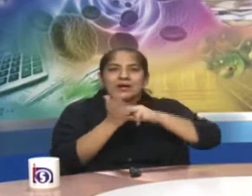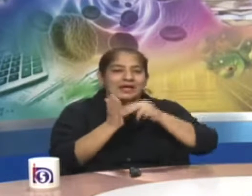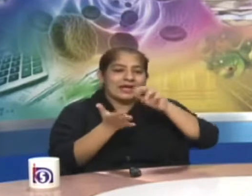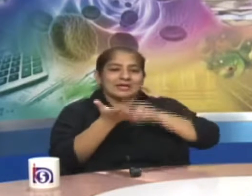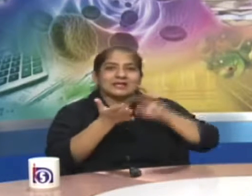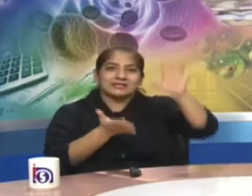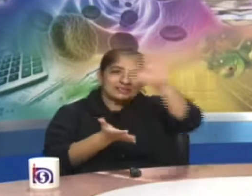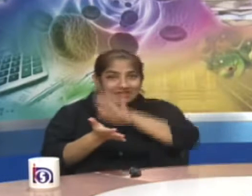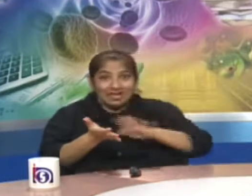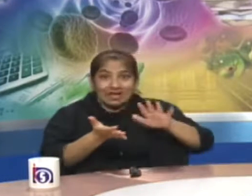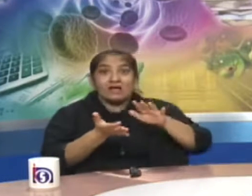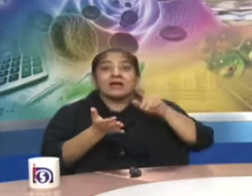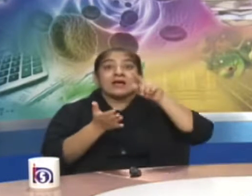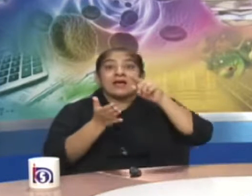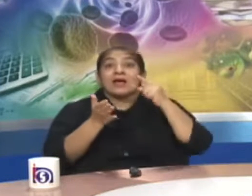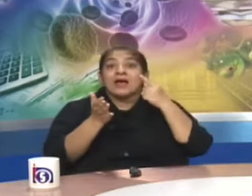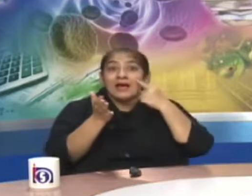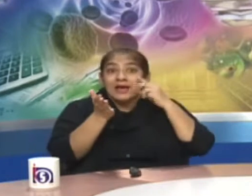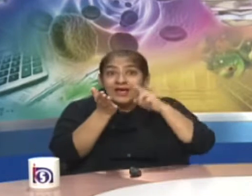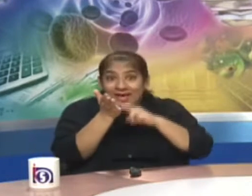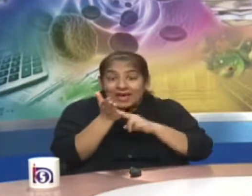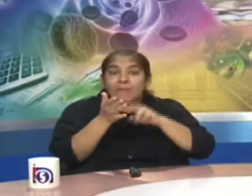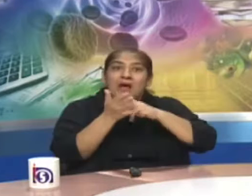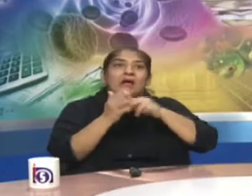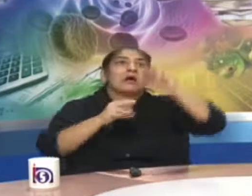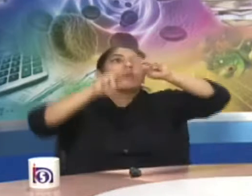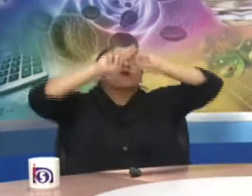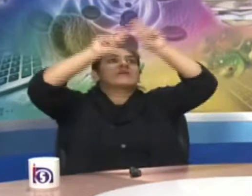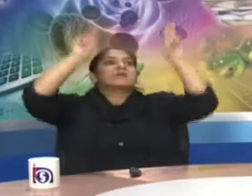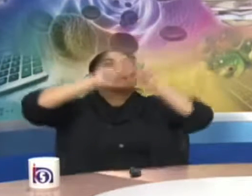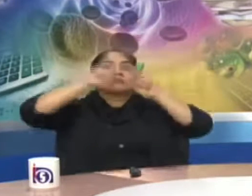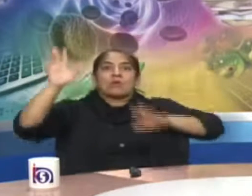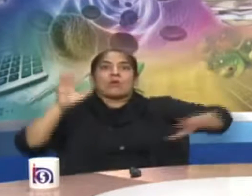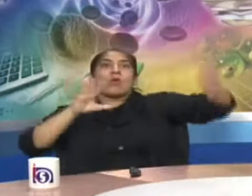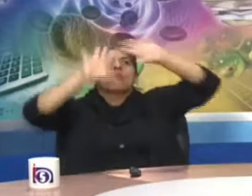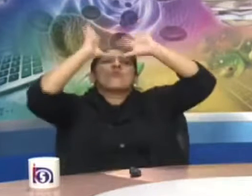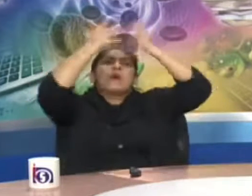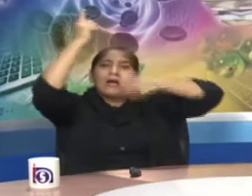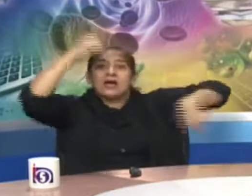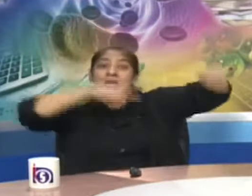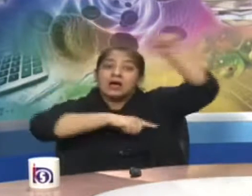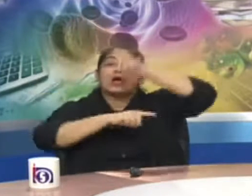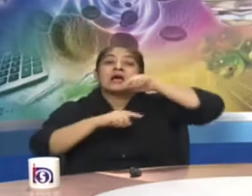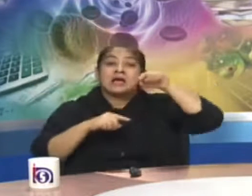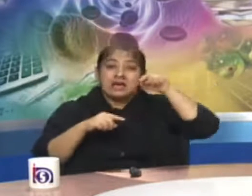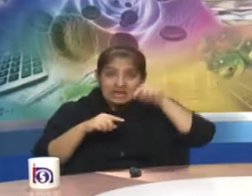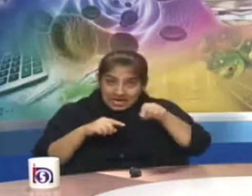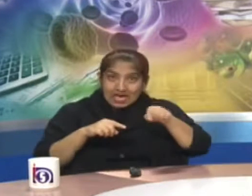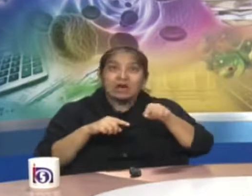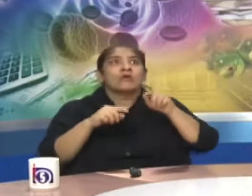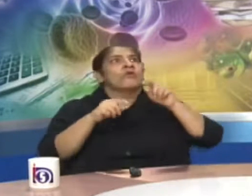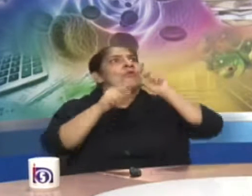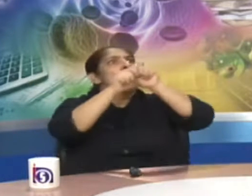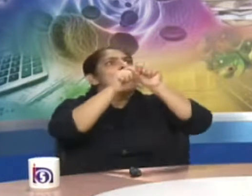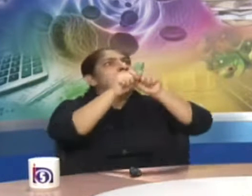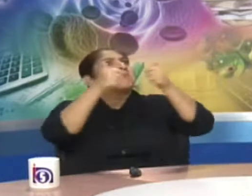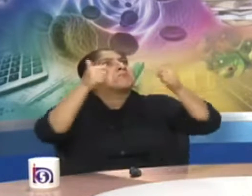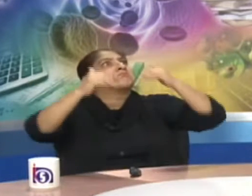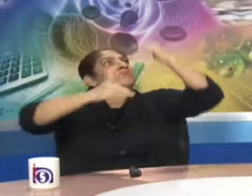We know the national, this is the sign of national. Now this is the sign of international standard, to meet